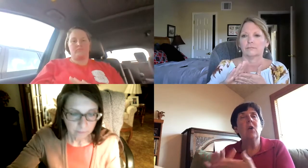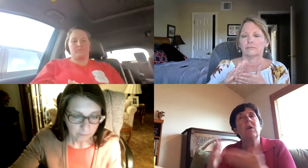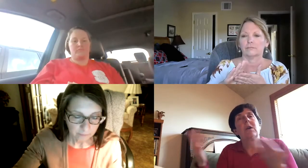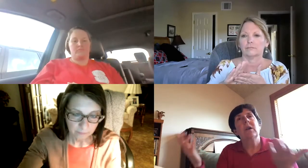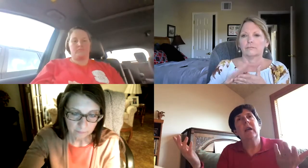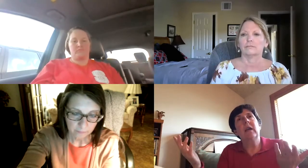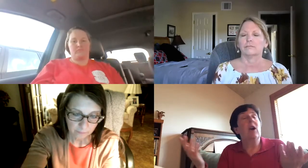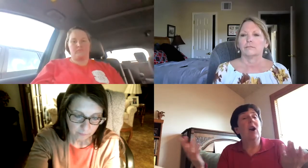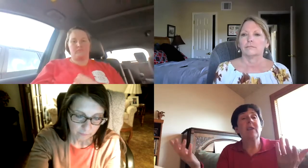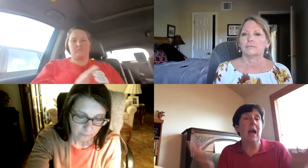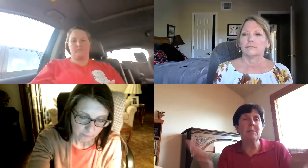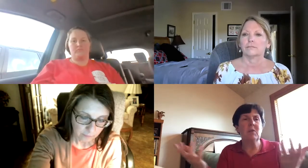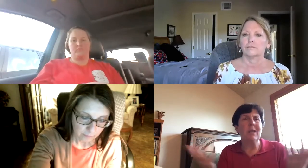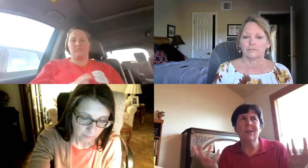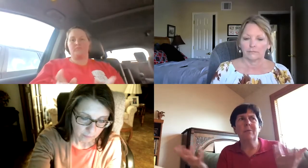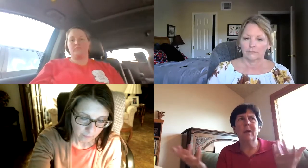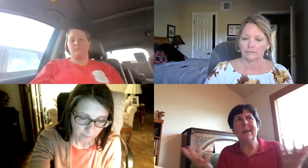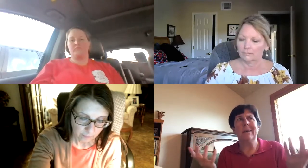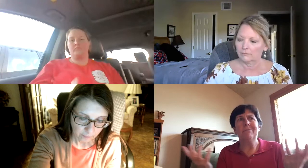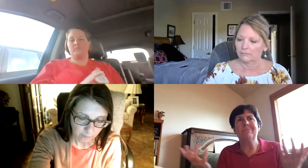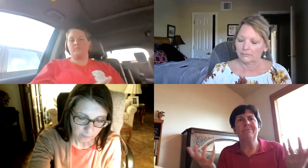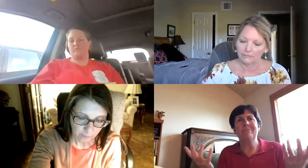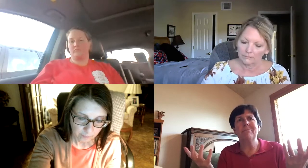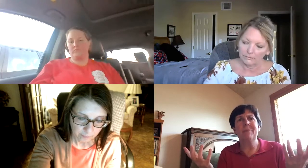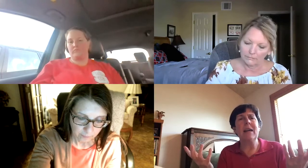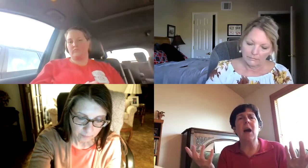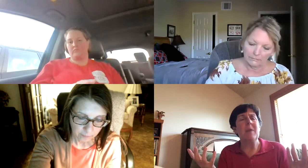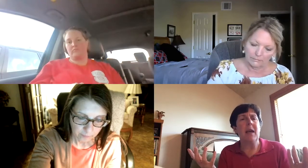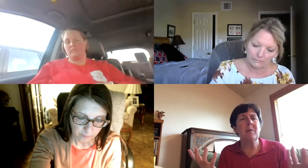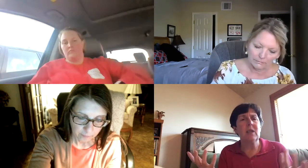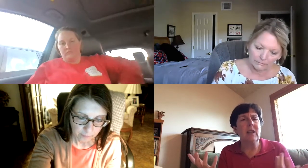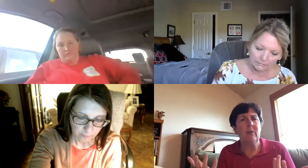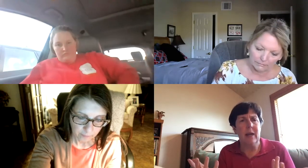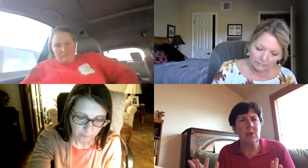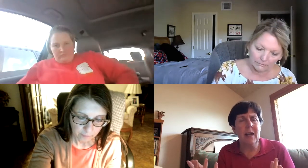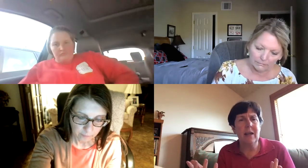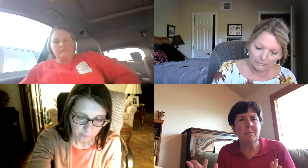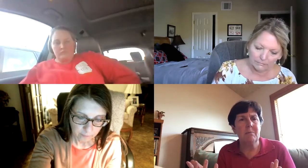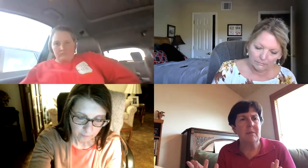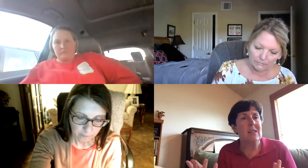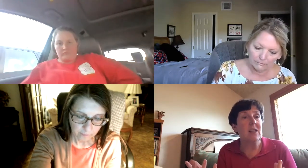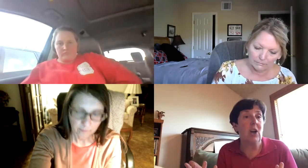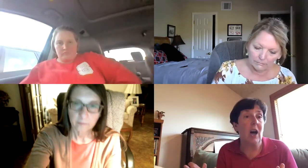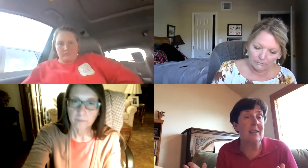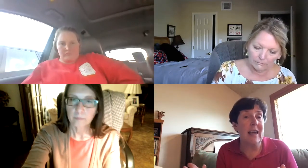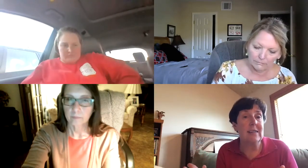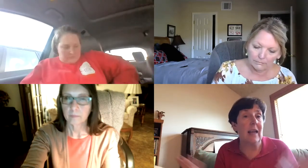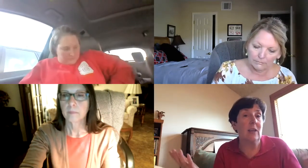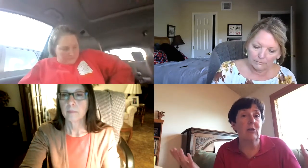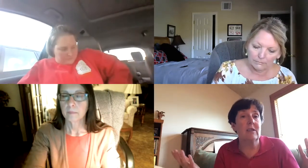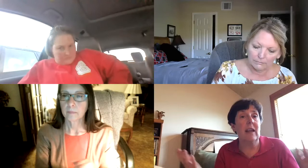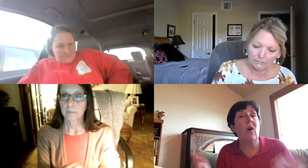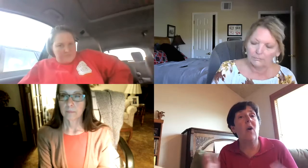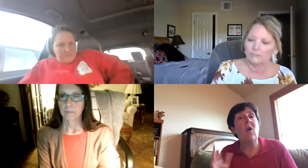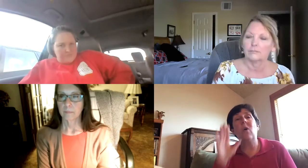So, and there are times when you really may not be able to differentiate because of the context. Like